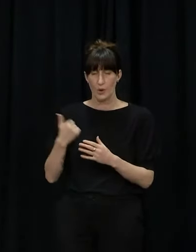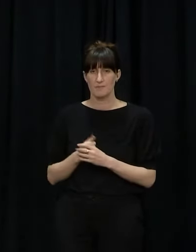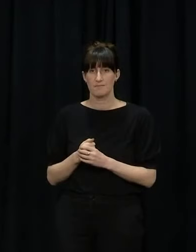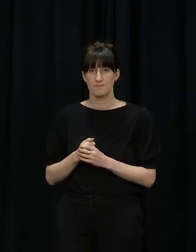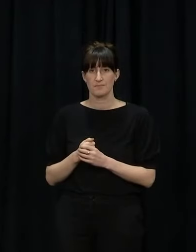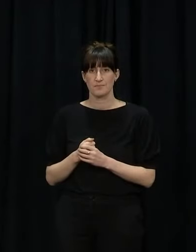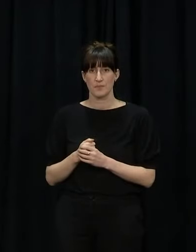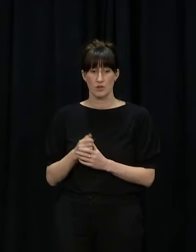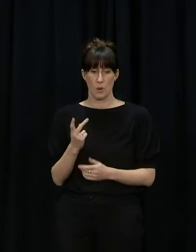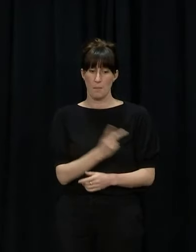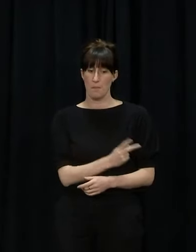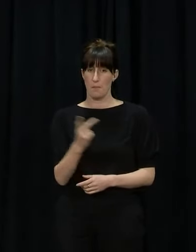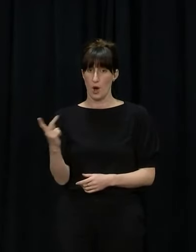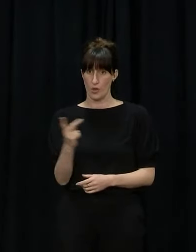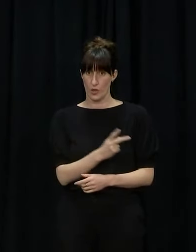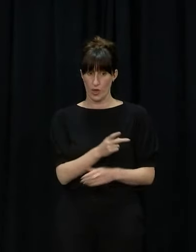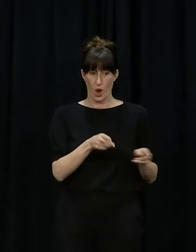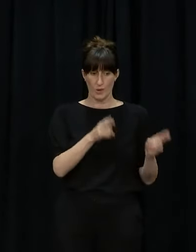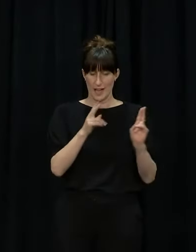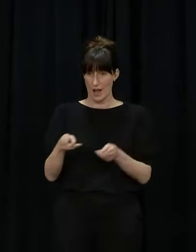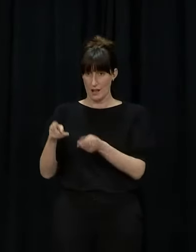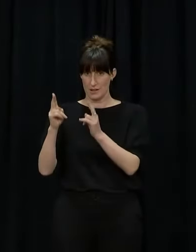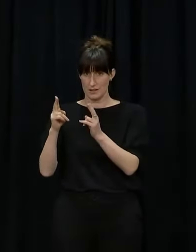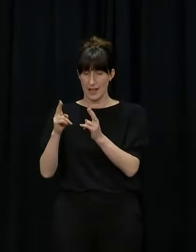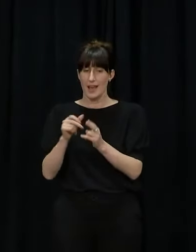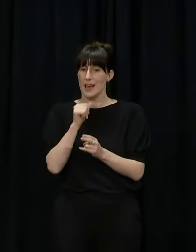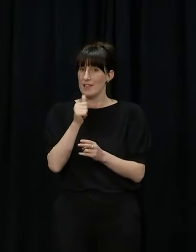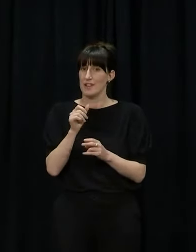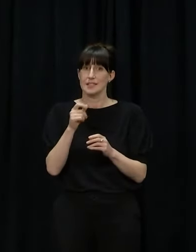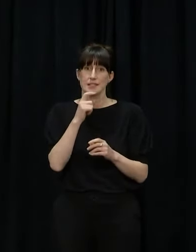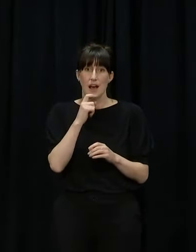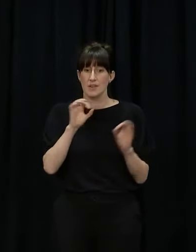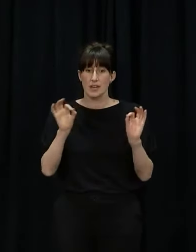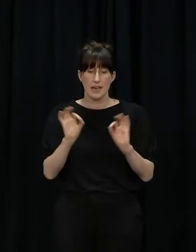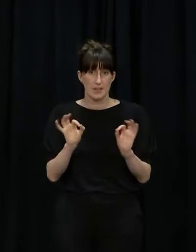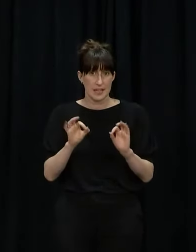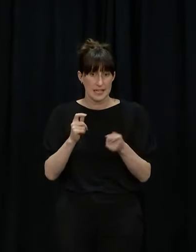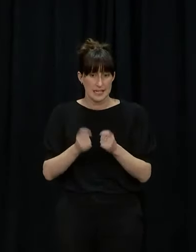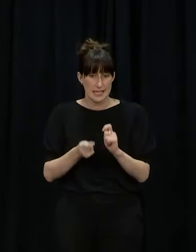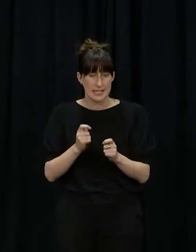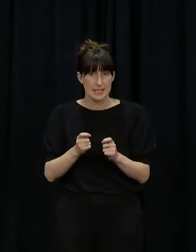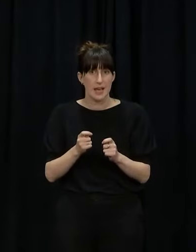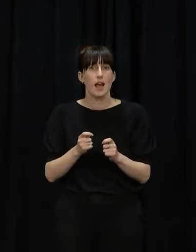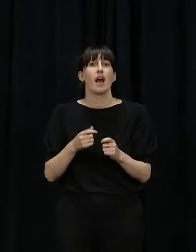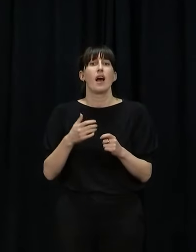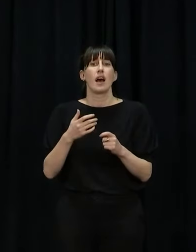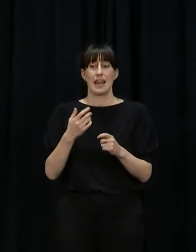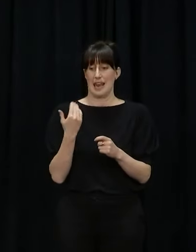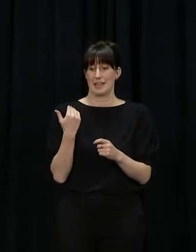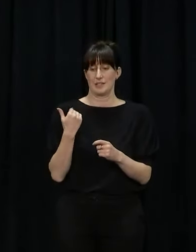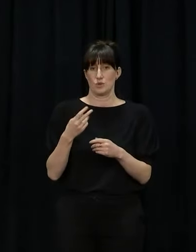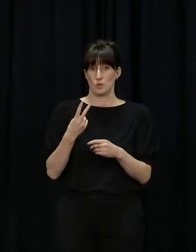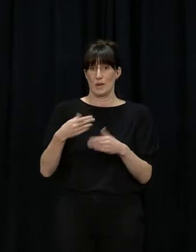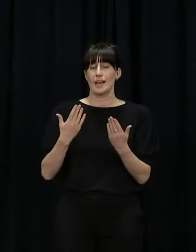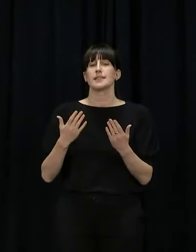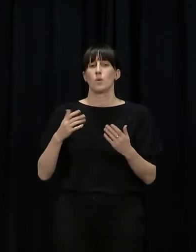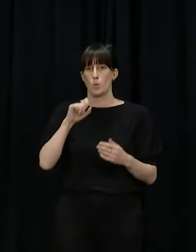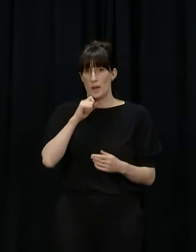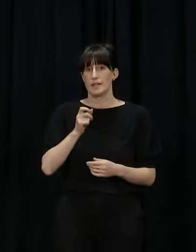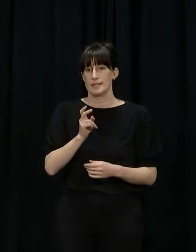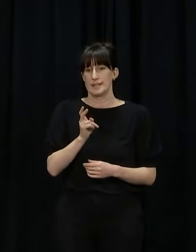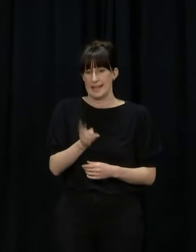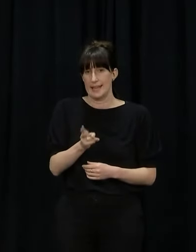staff across both sites who have not been tested in the last 48 hours are now being retested. In terms